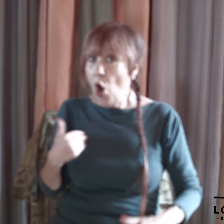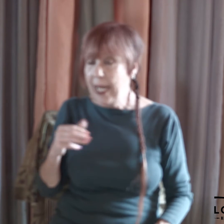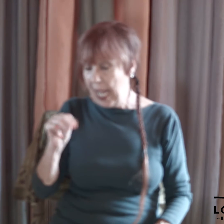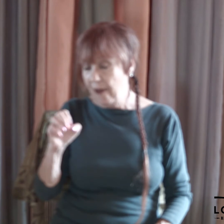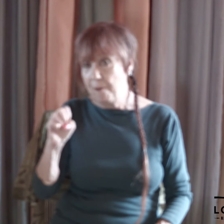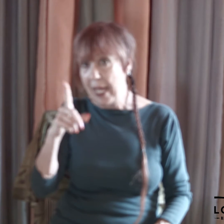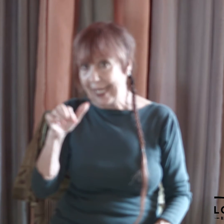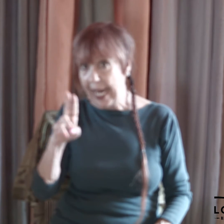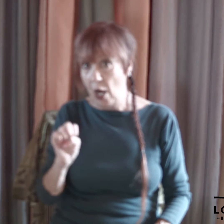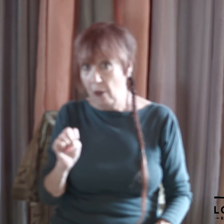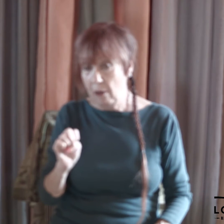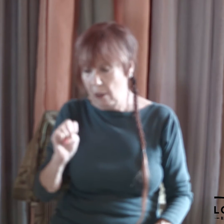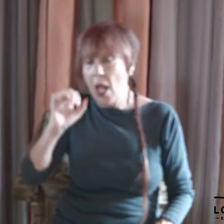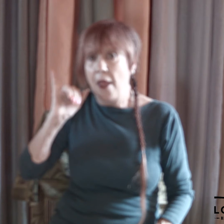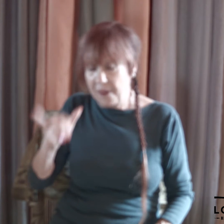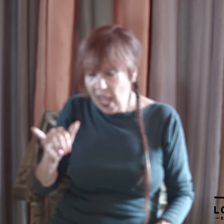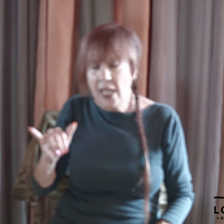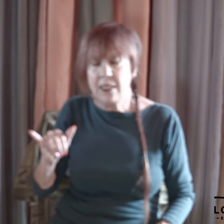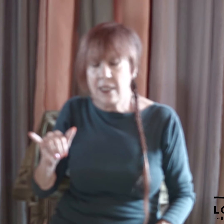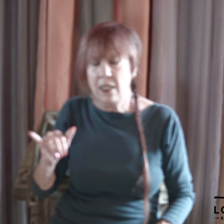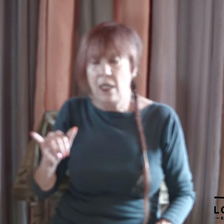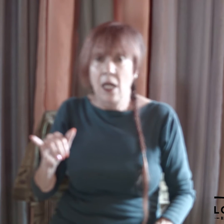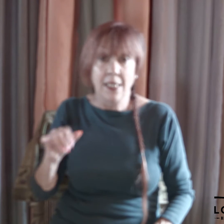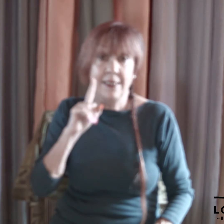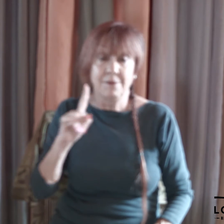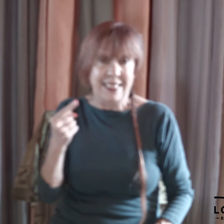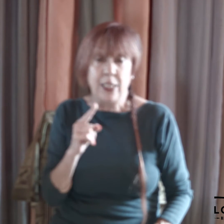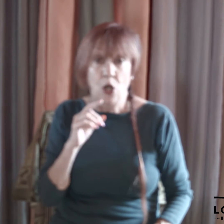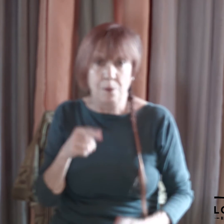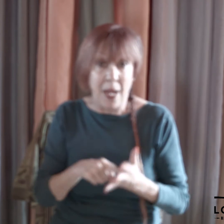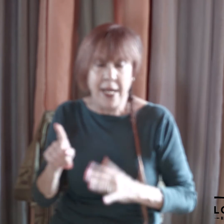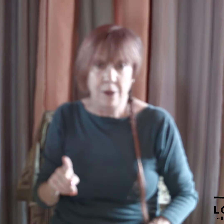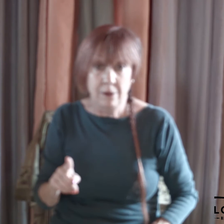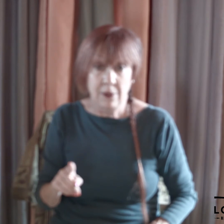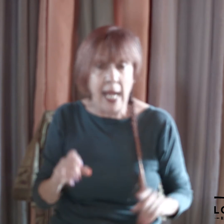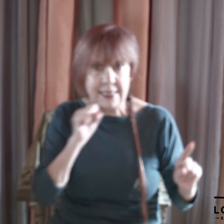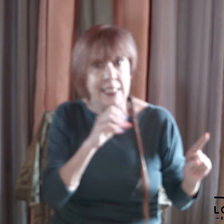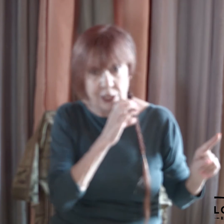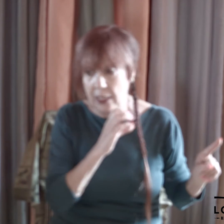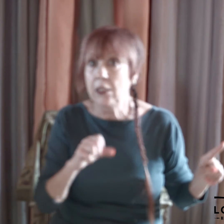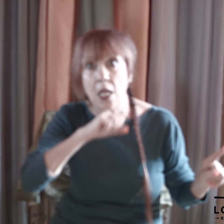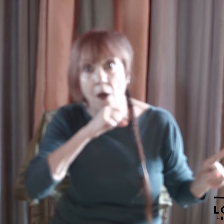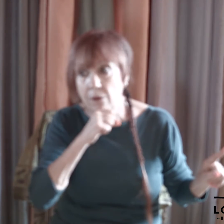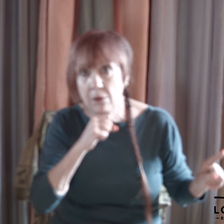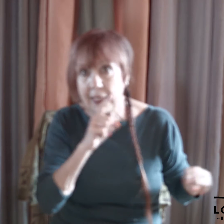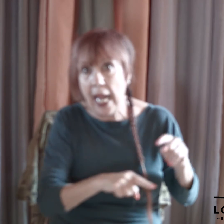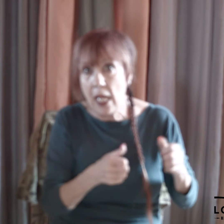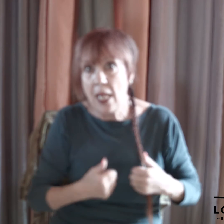single-payer system. And frankly, I don't know a senior that thinks they can live without it. But we can augment it if we want to. And that